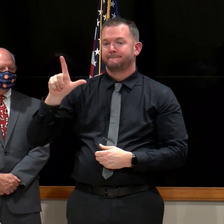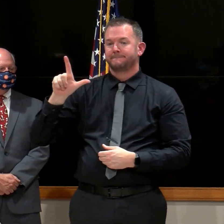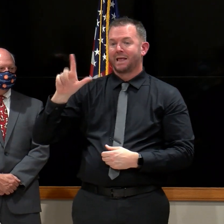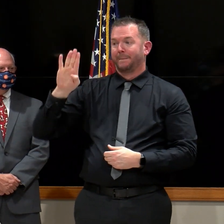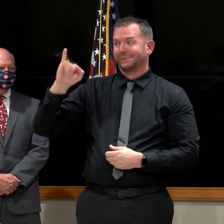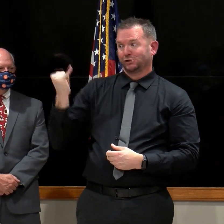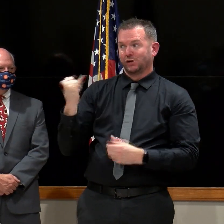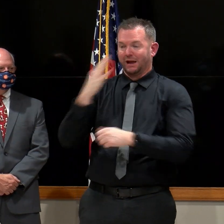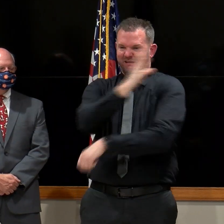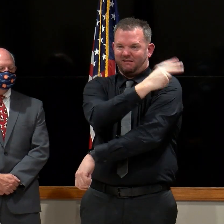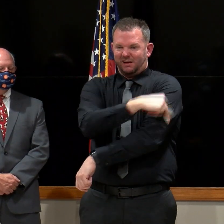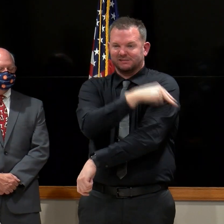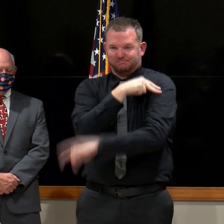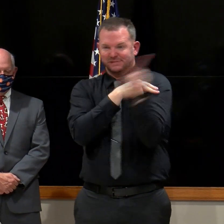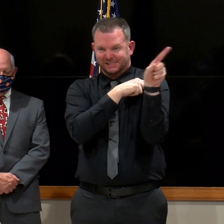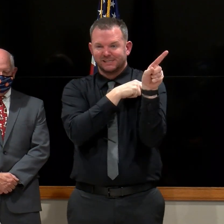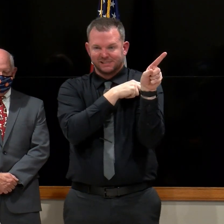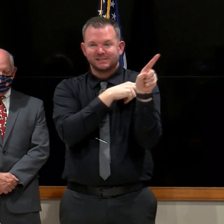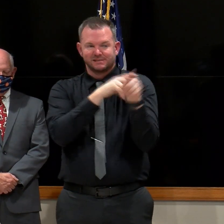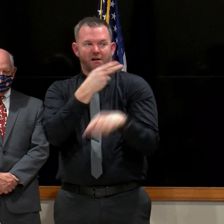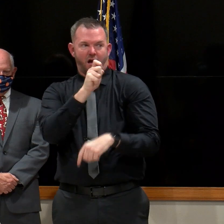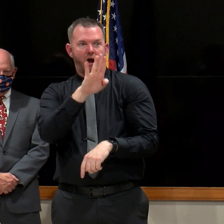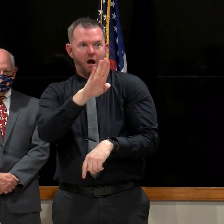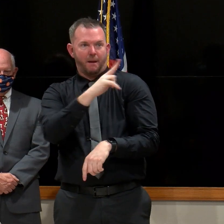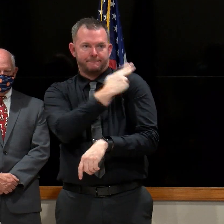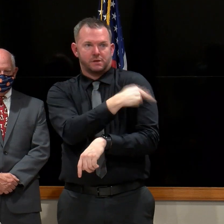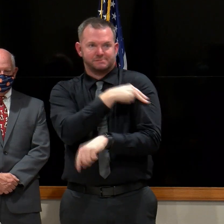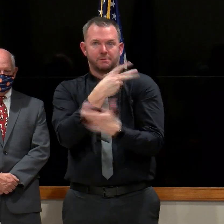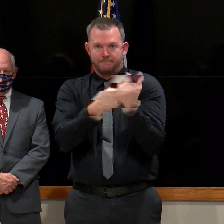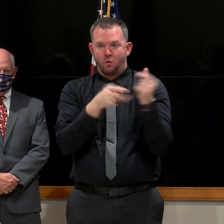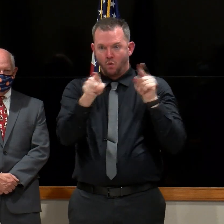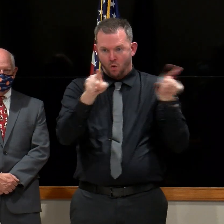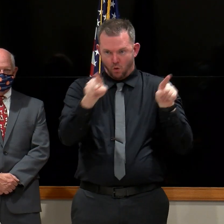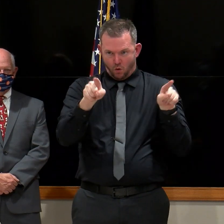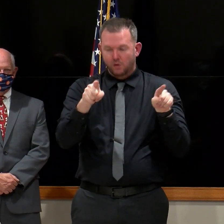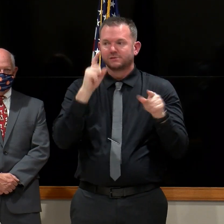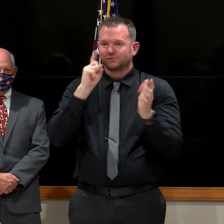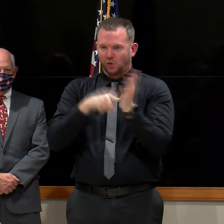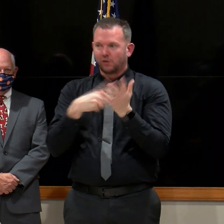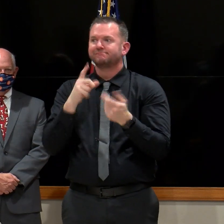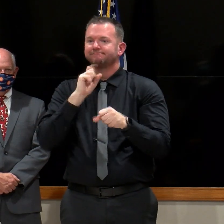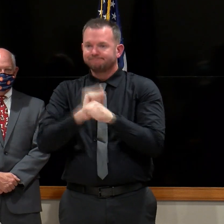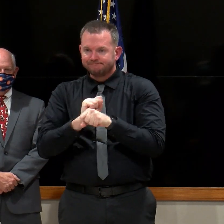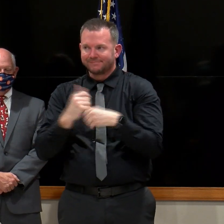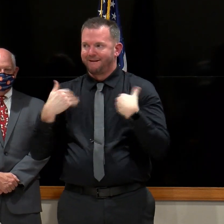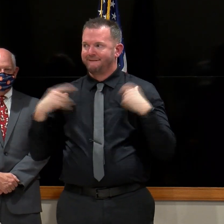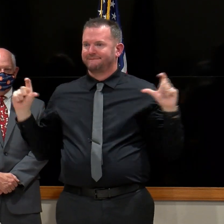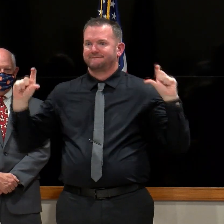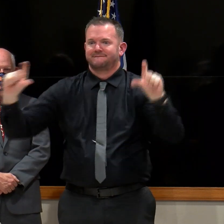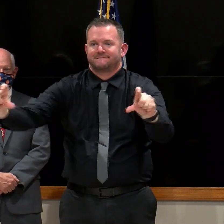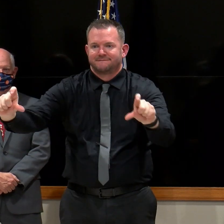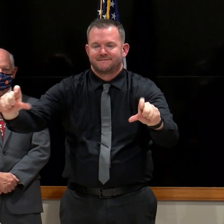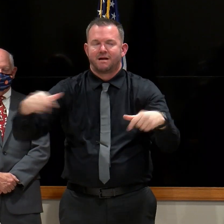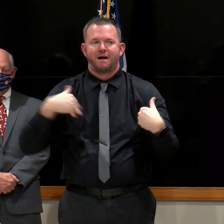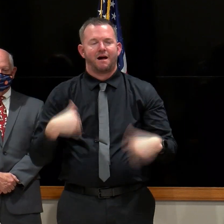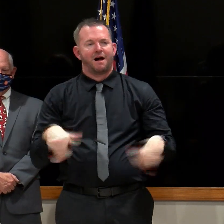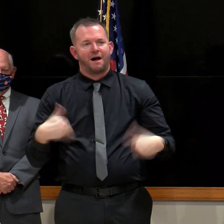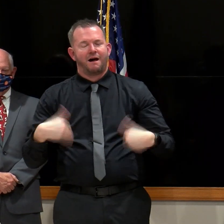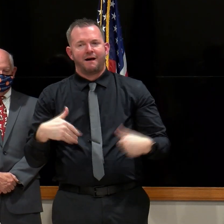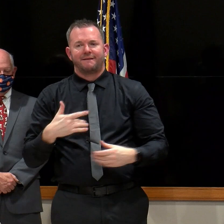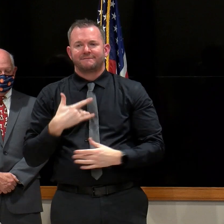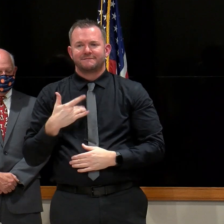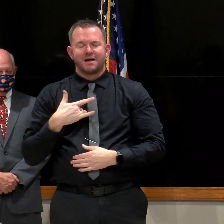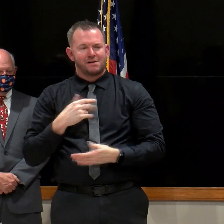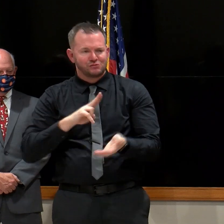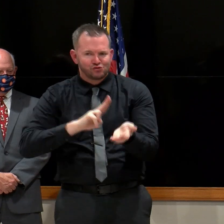to see health professionals, tears in their eyes, and willingness for them to get vaccinated. So we have a